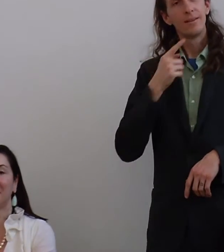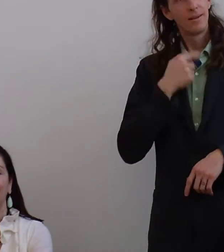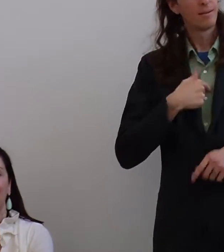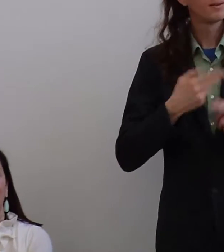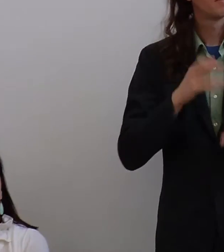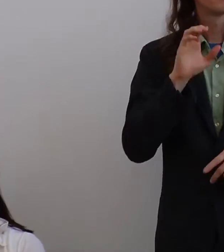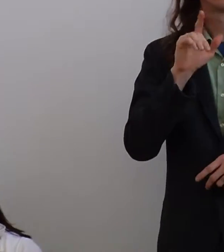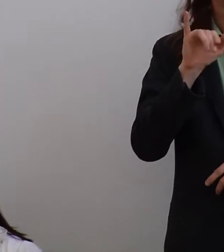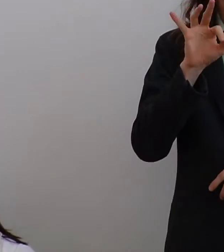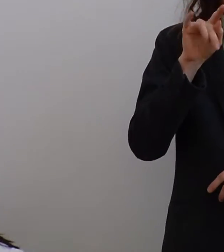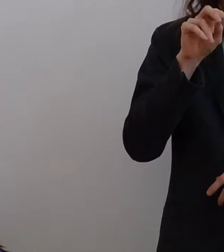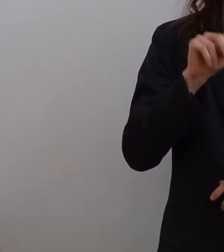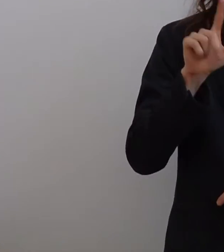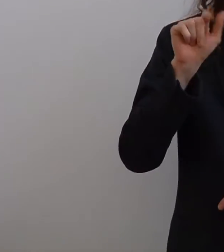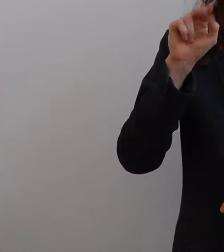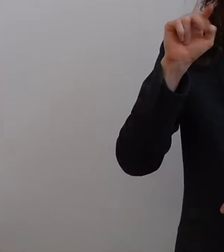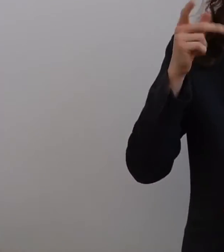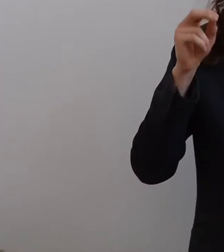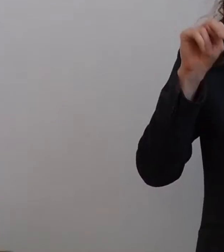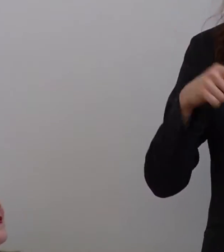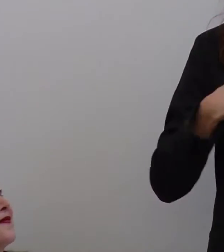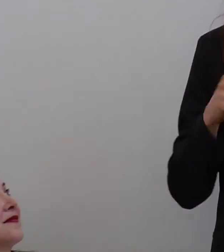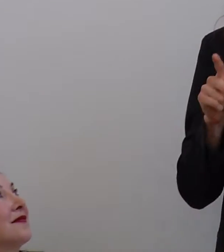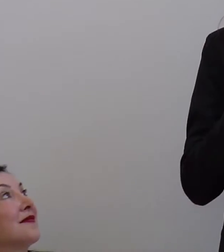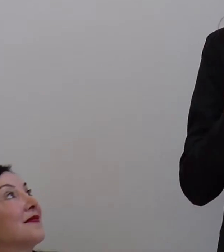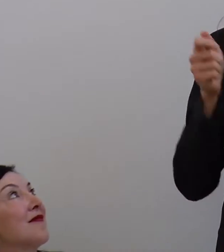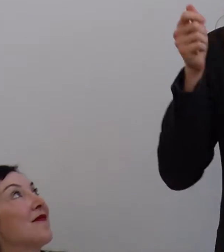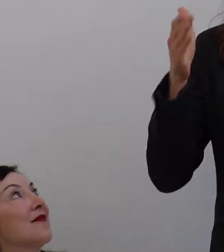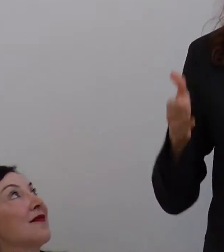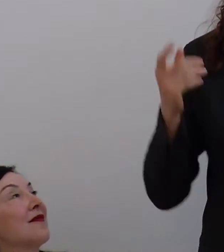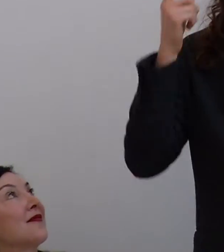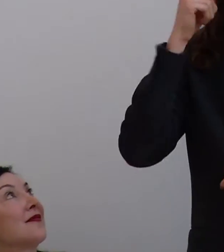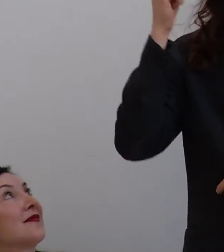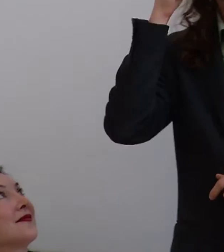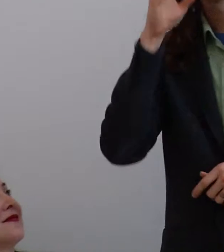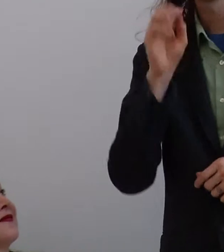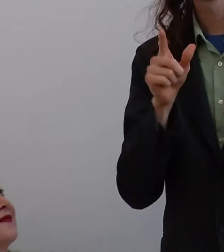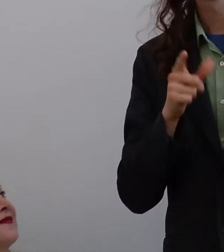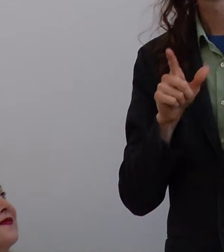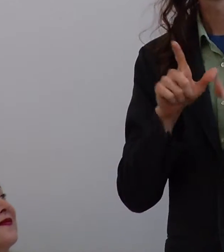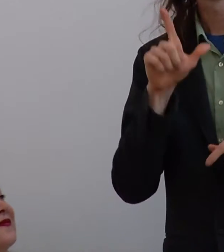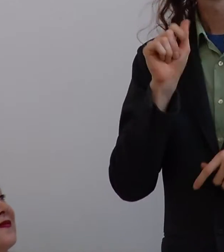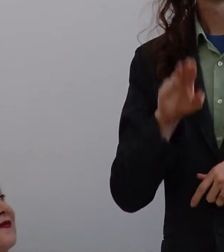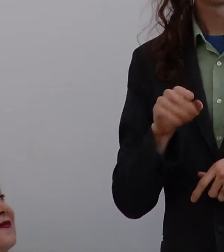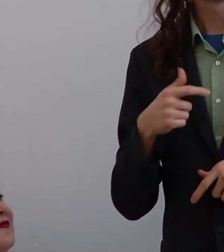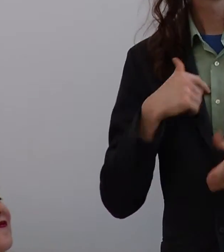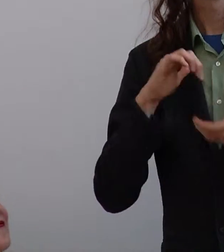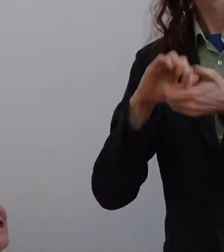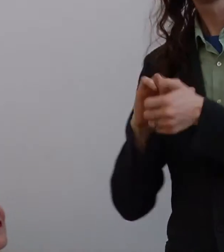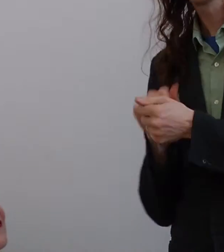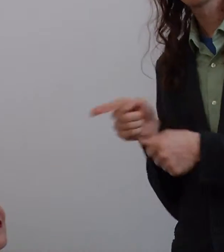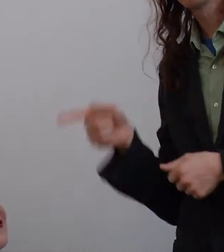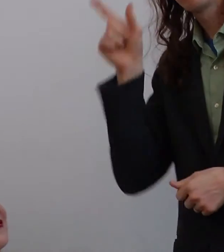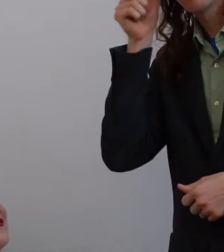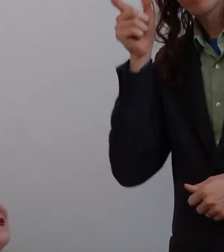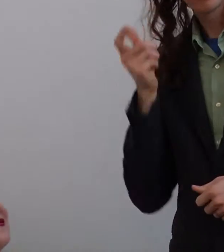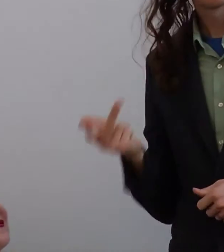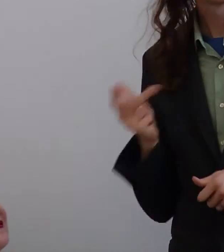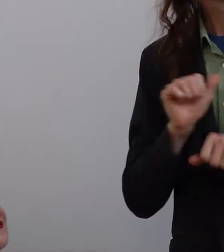As was mentioned, I'm Dr. Clifton Langdon, Assistant Director for the Brain Language Lab, collaborating with Dr.